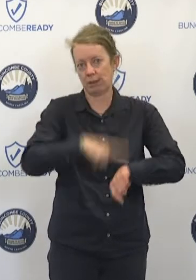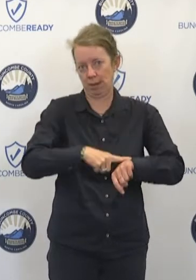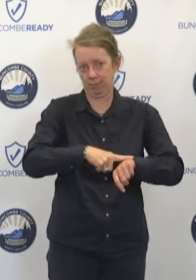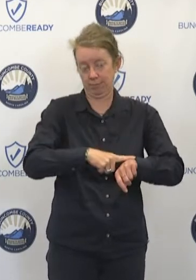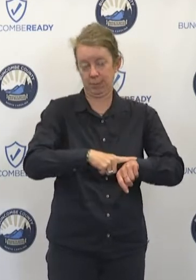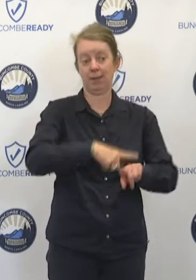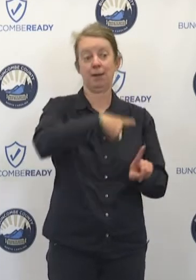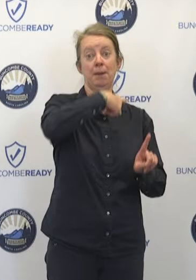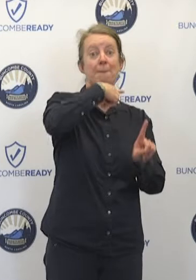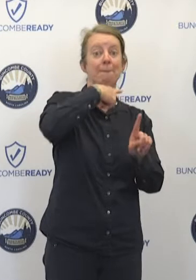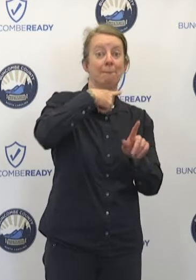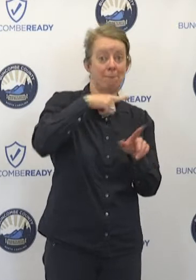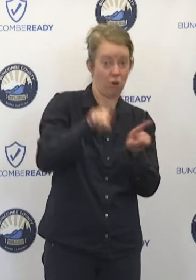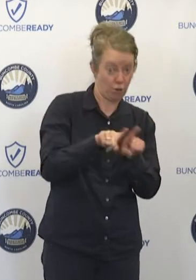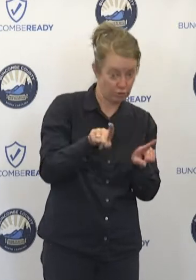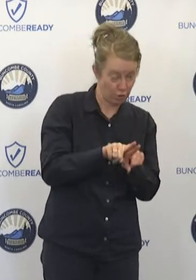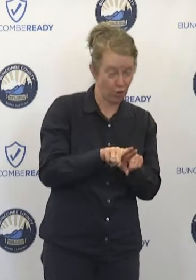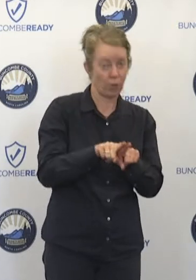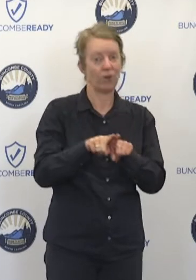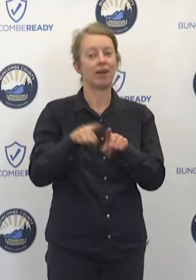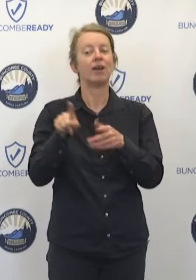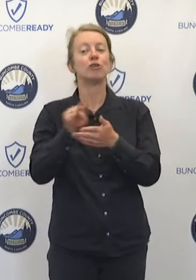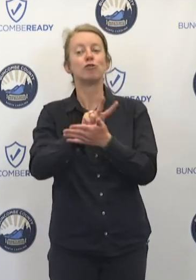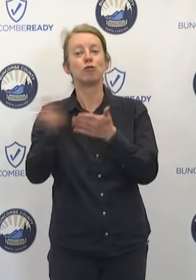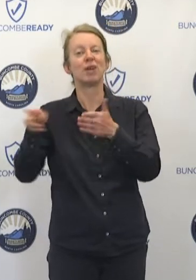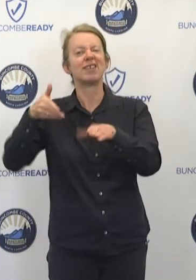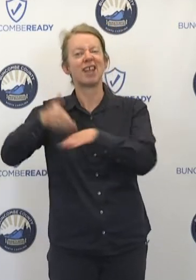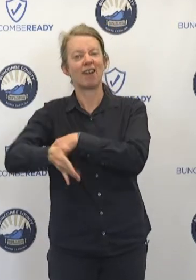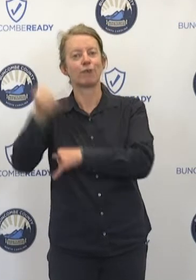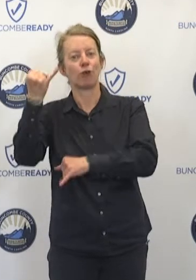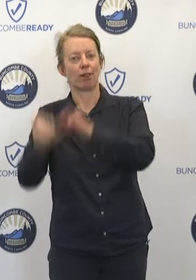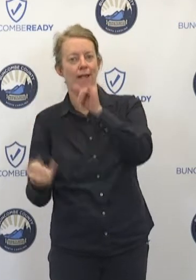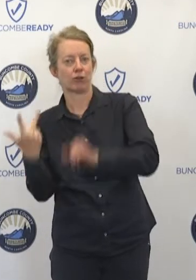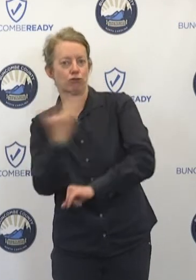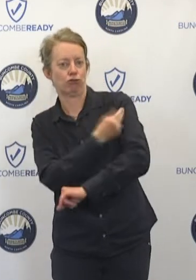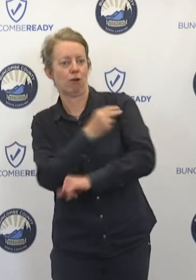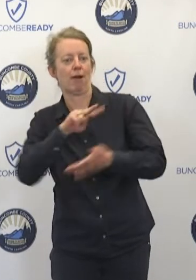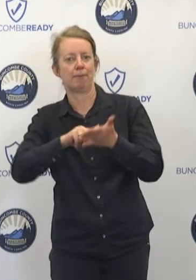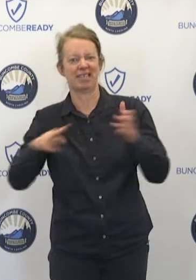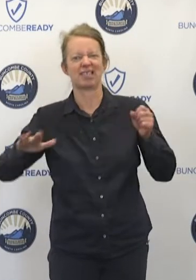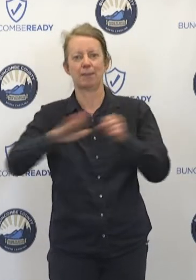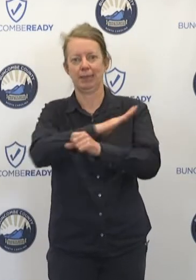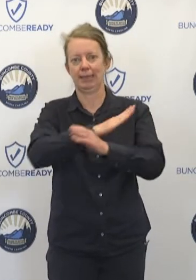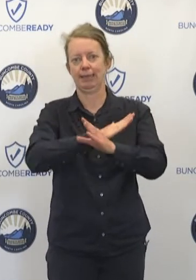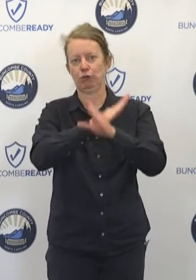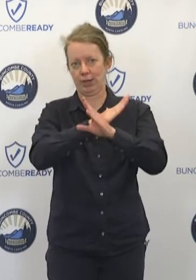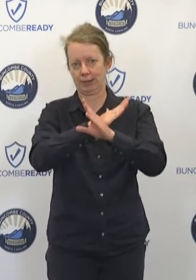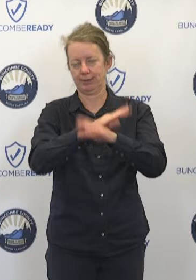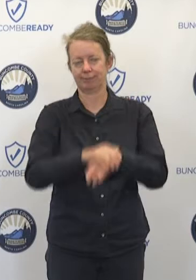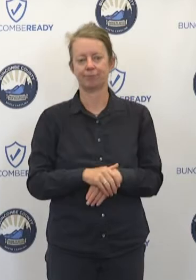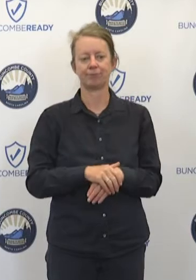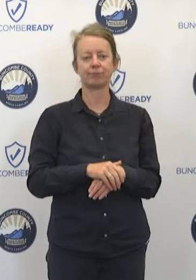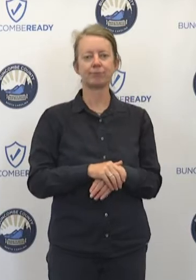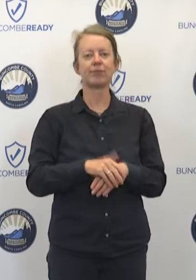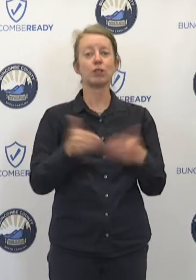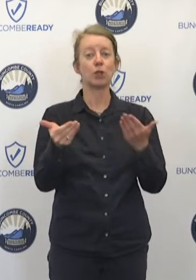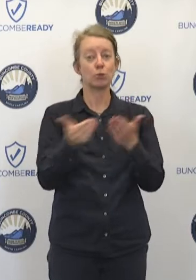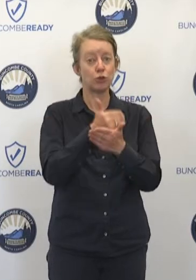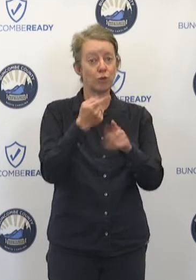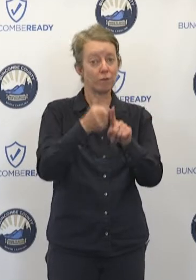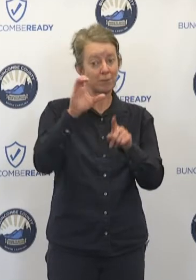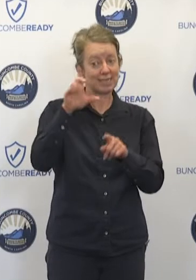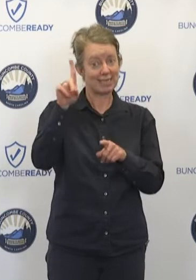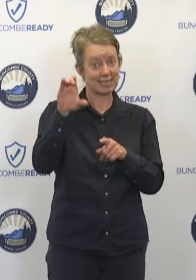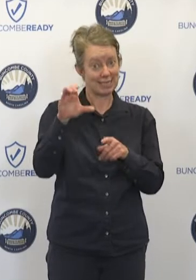are 2 weeks out from their last dose. The new guidance states that fully vaccinated people, again, those 2